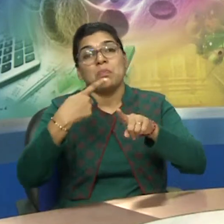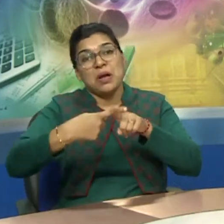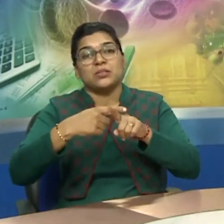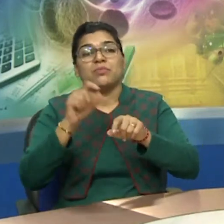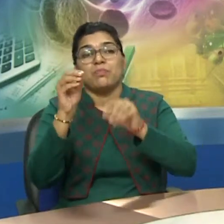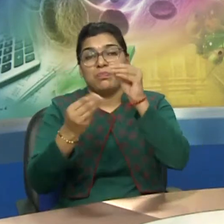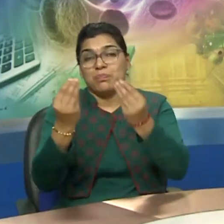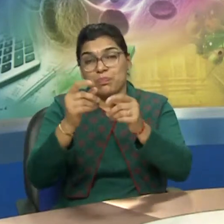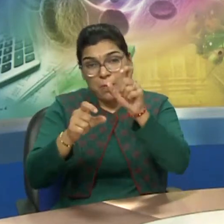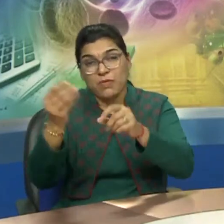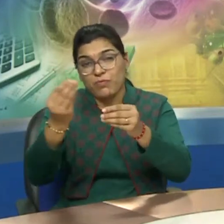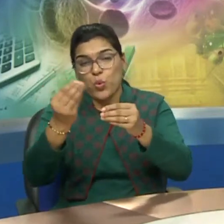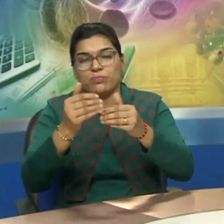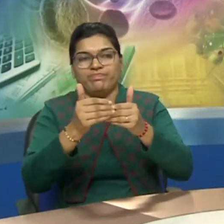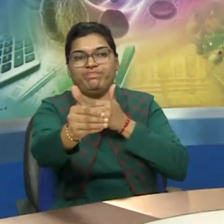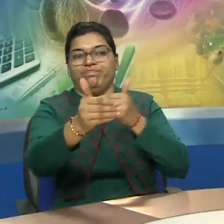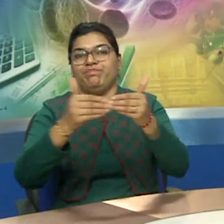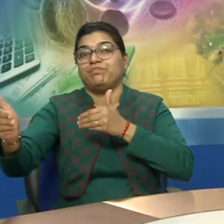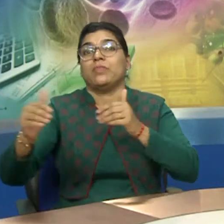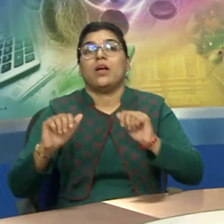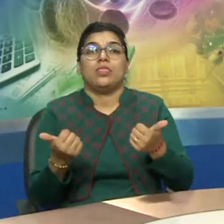organized automatically and the work gets completed on time.